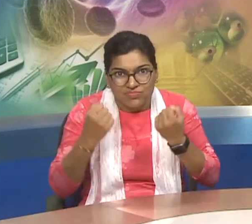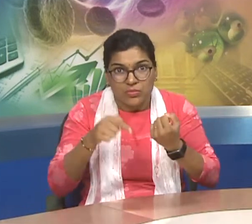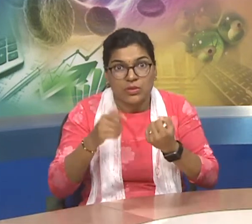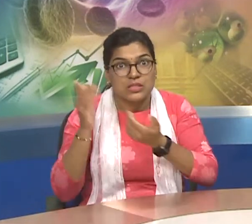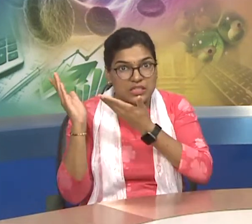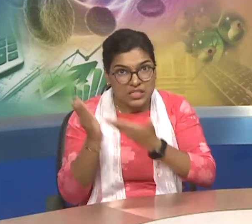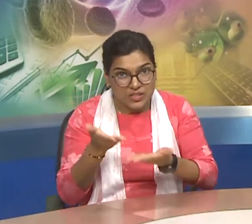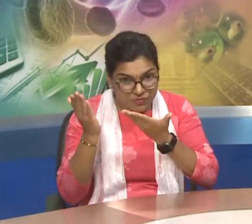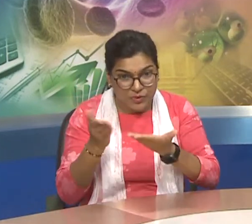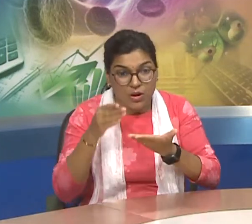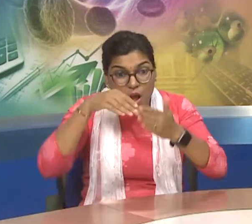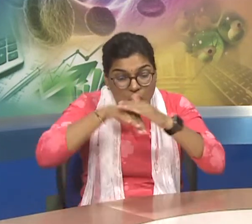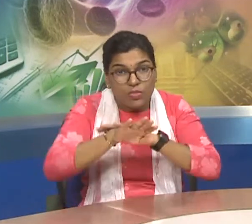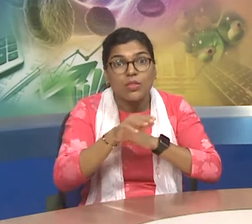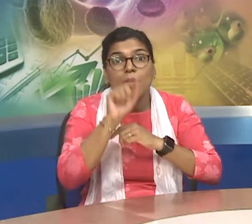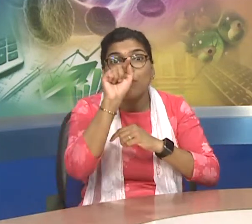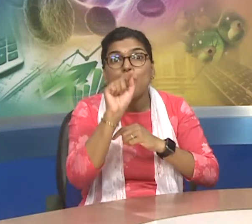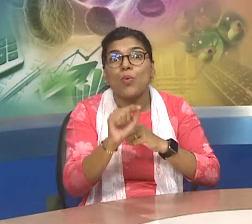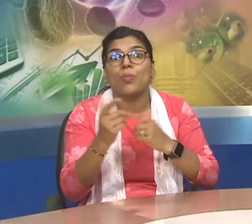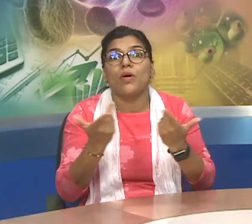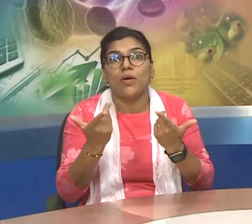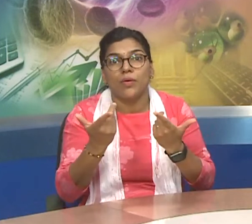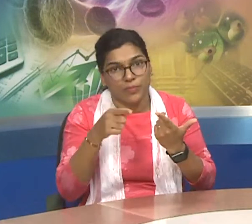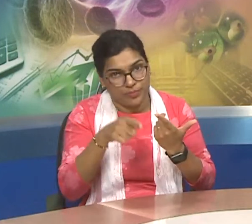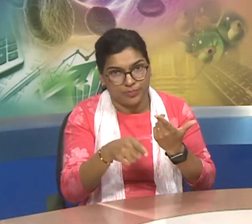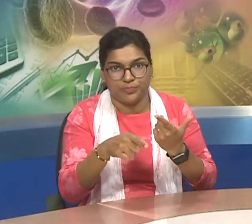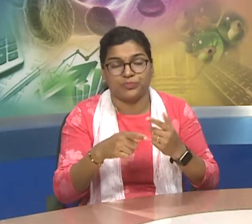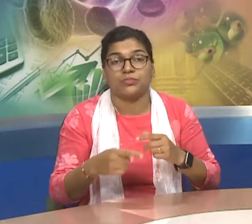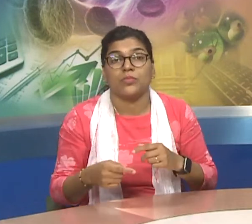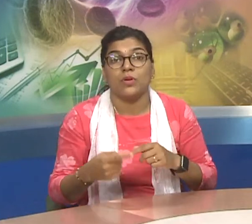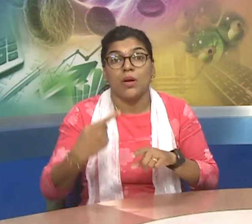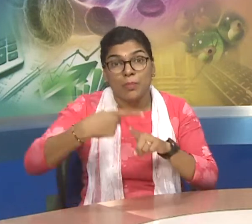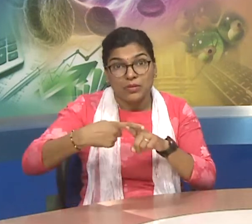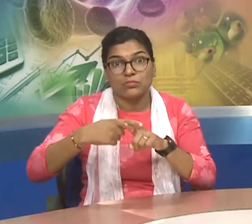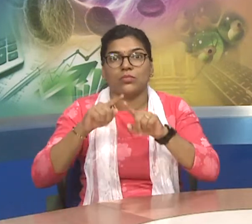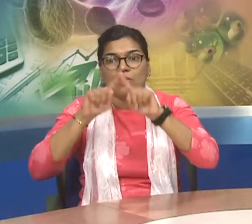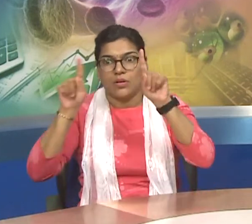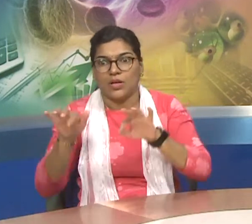and we will be able to understand the manual services in detail